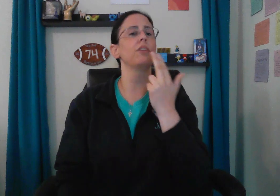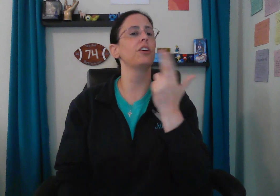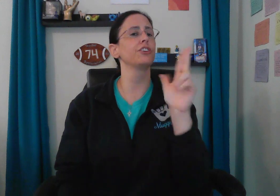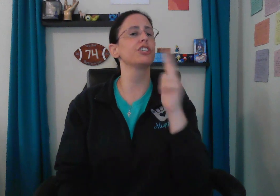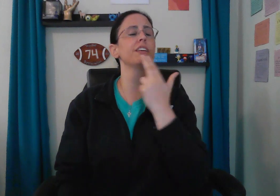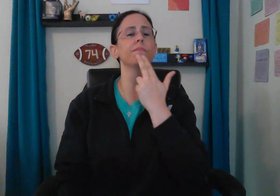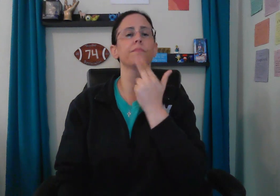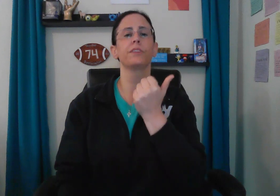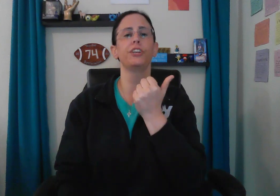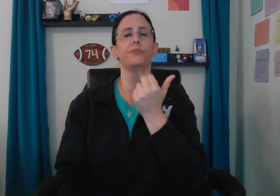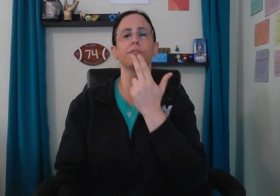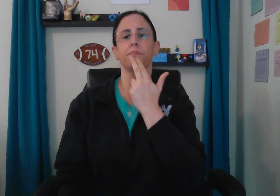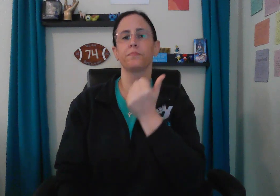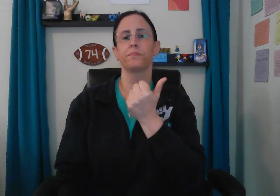on your chin, cute.